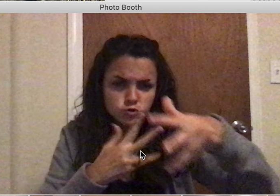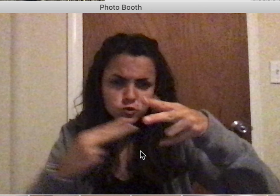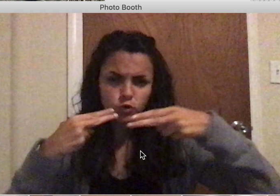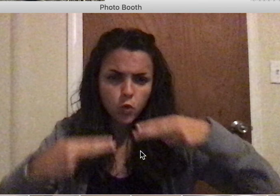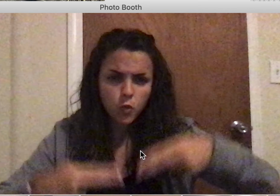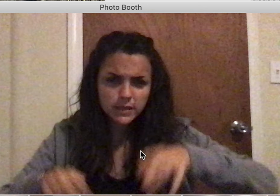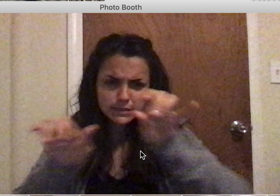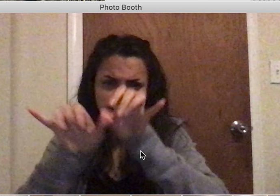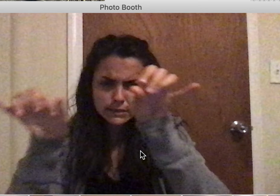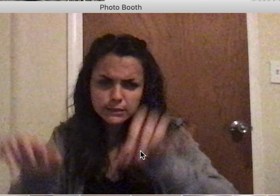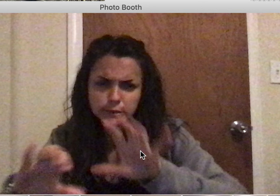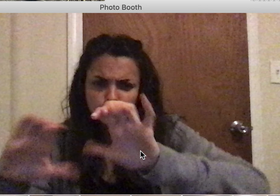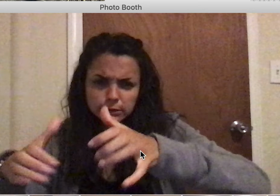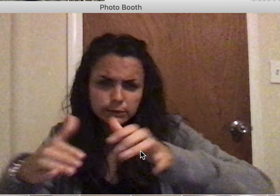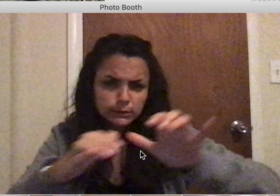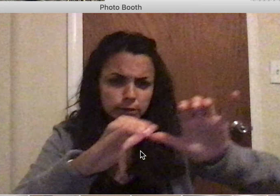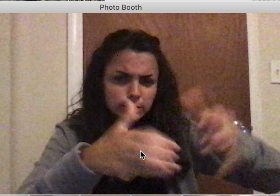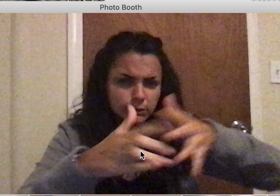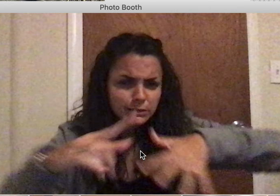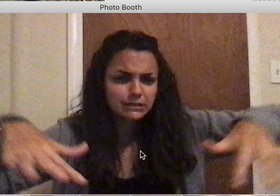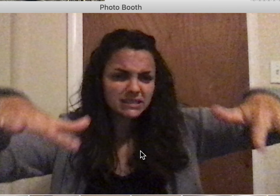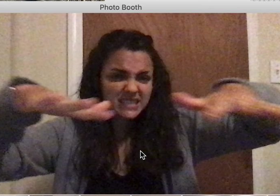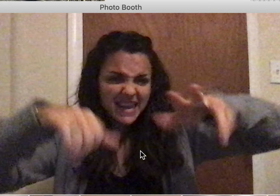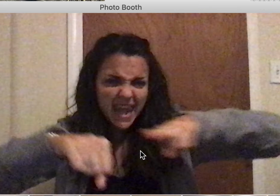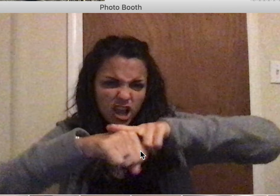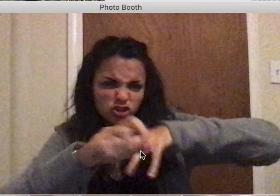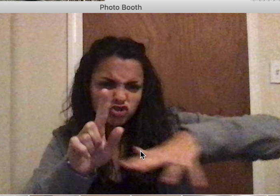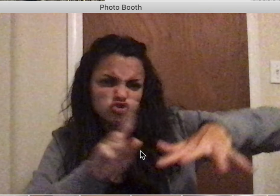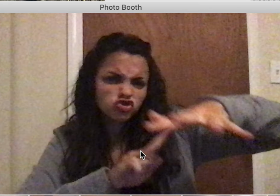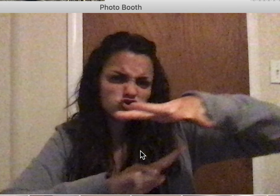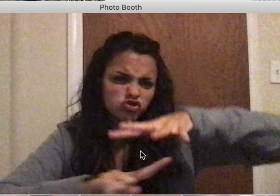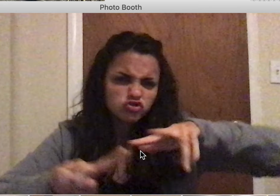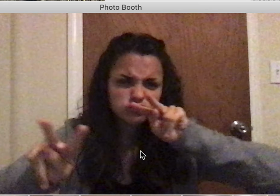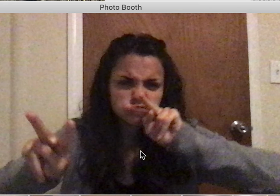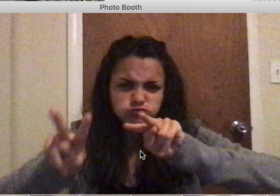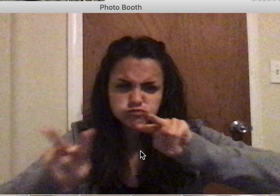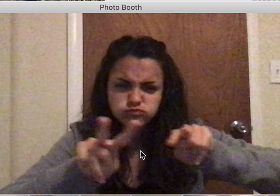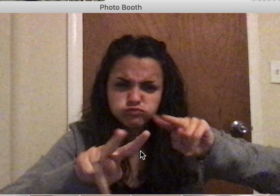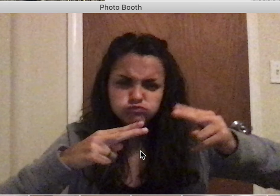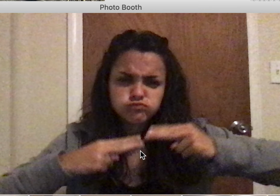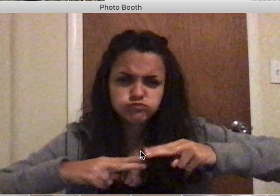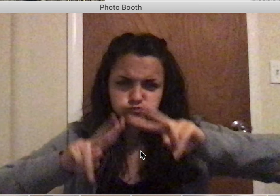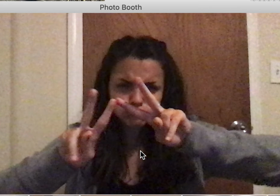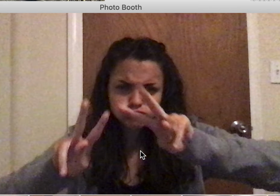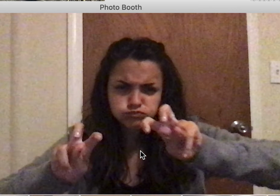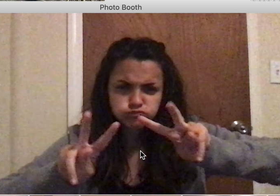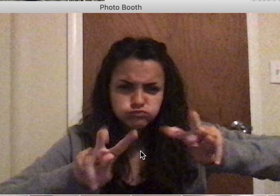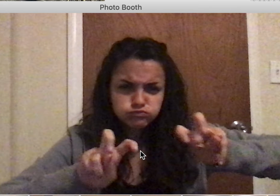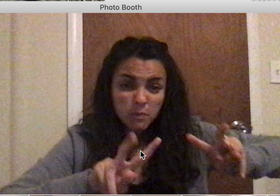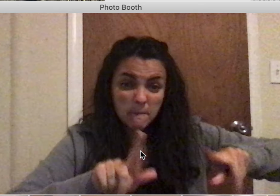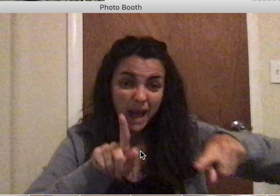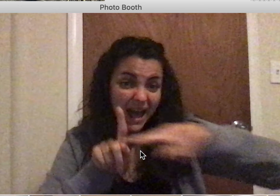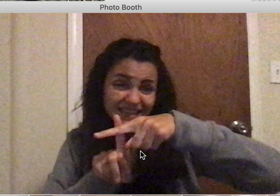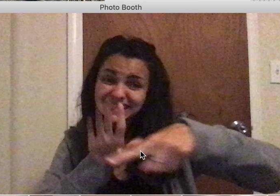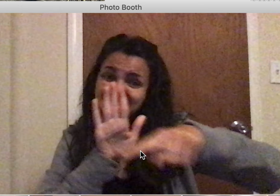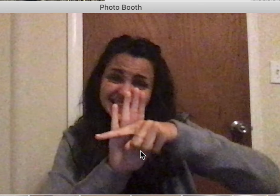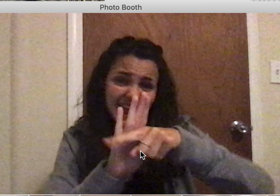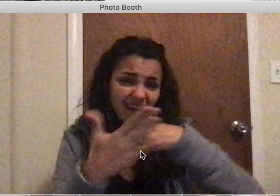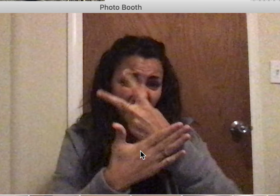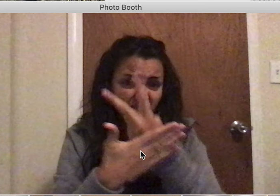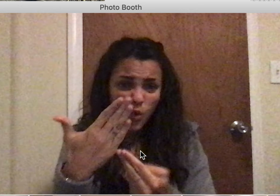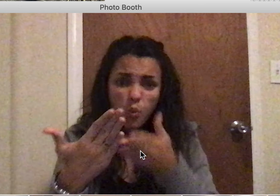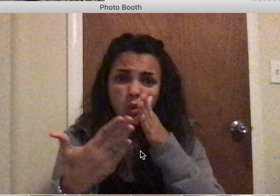found in nature. So we're going to be looking at a lot of positive and negative interactions that humans have within